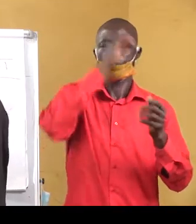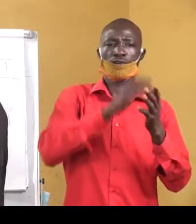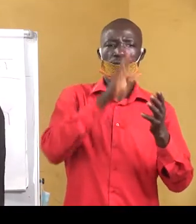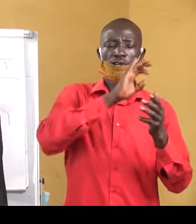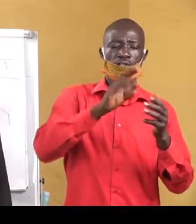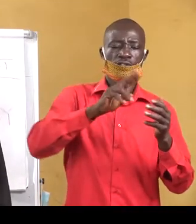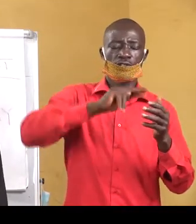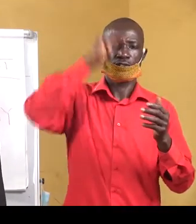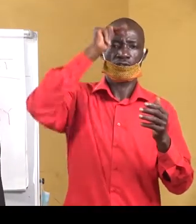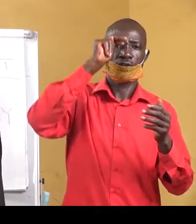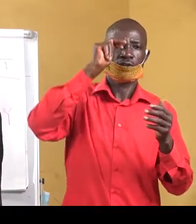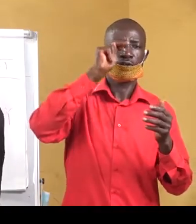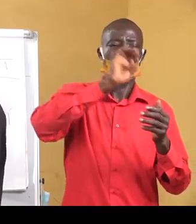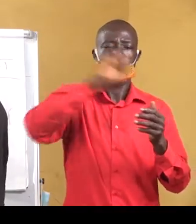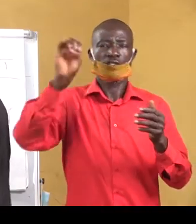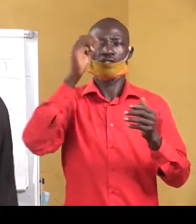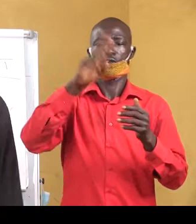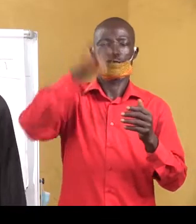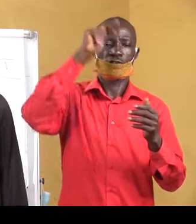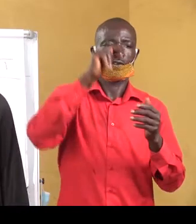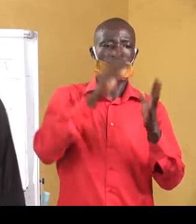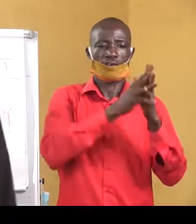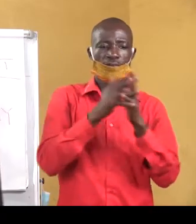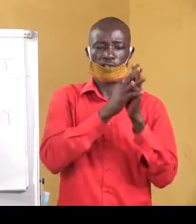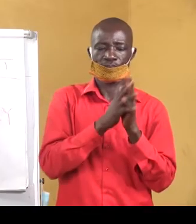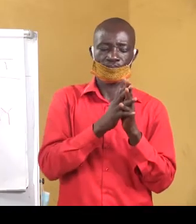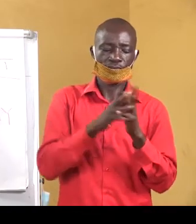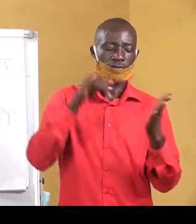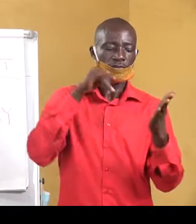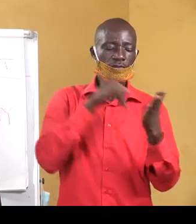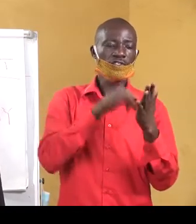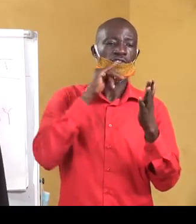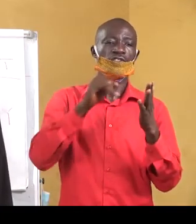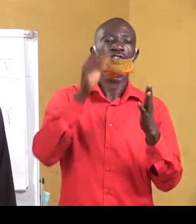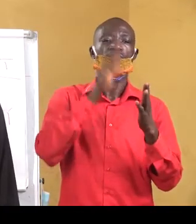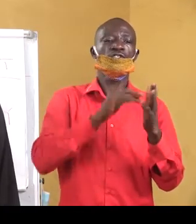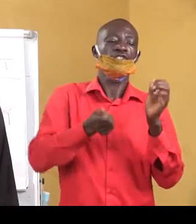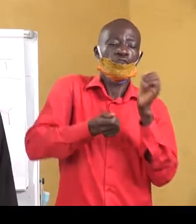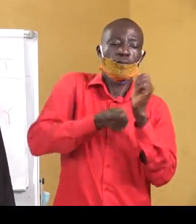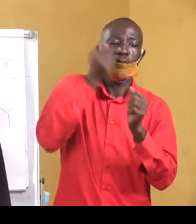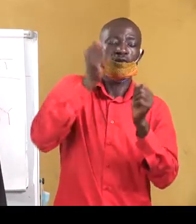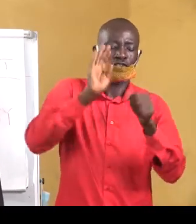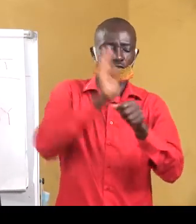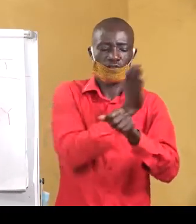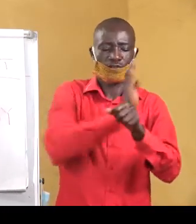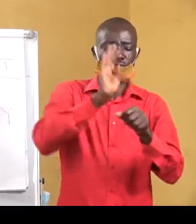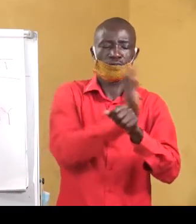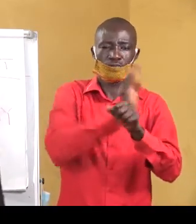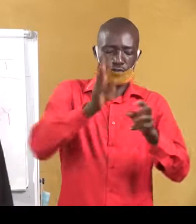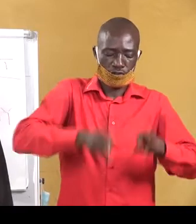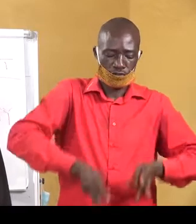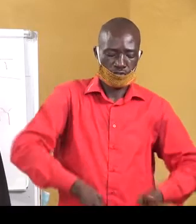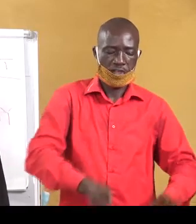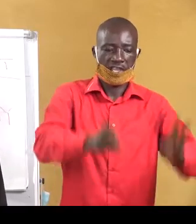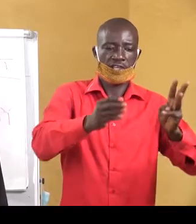northeast of North America. It is termed as the most busy route in the